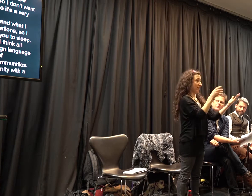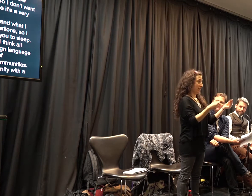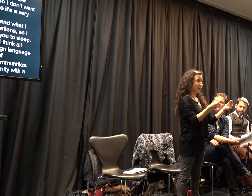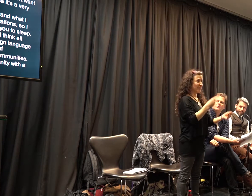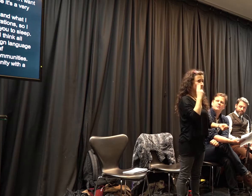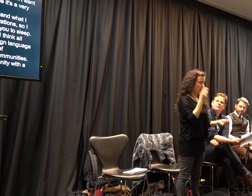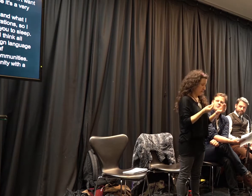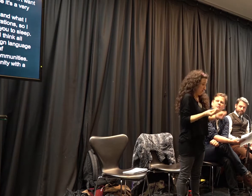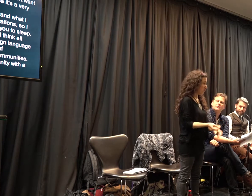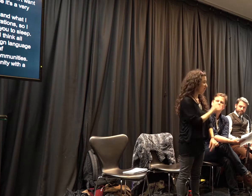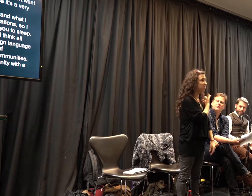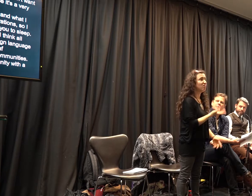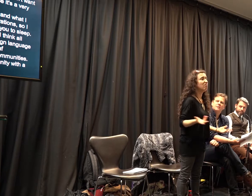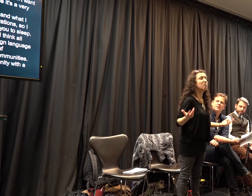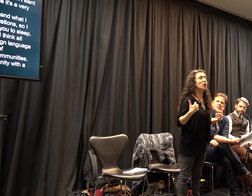logo,